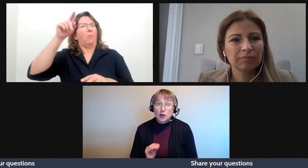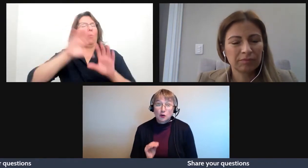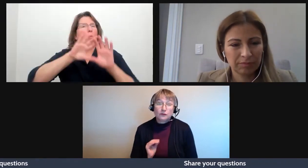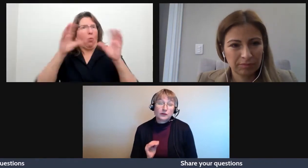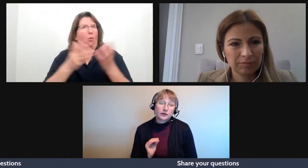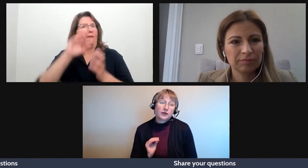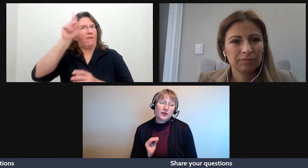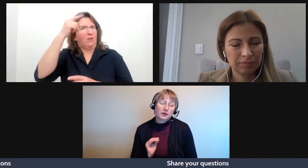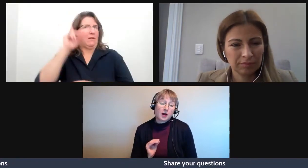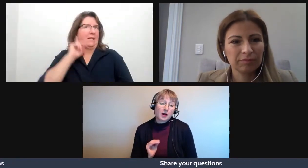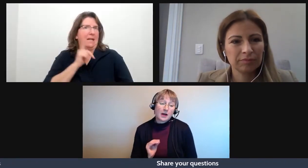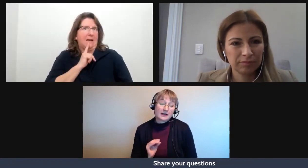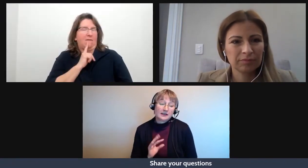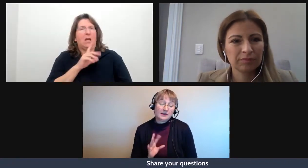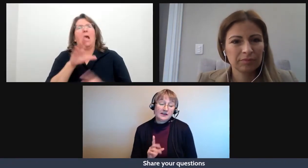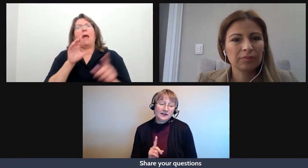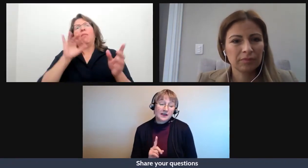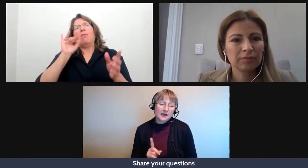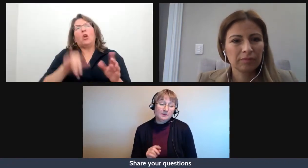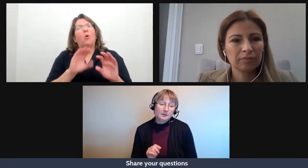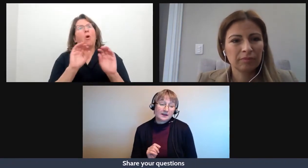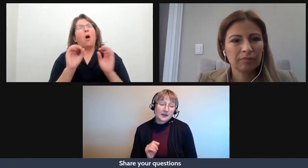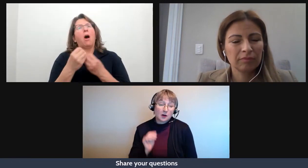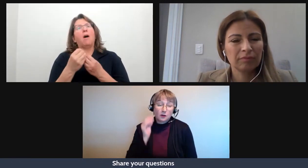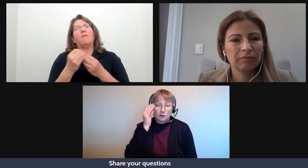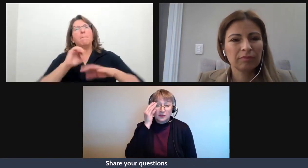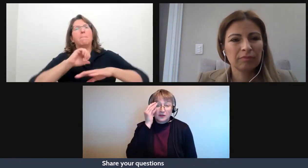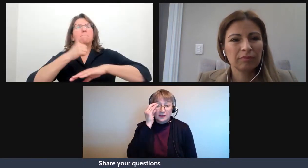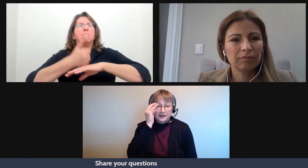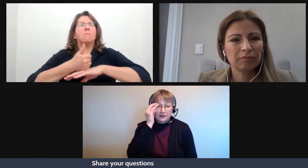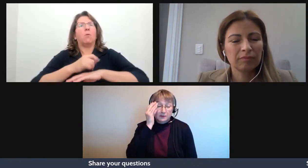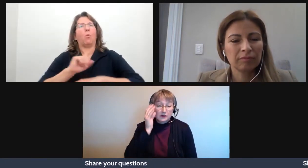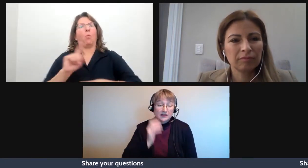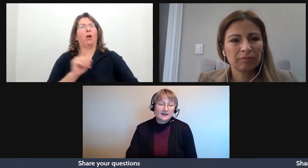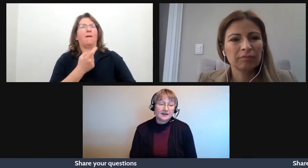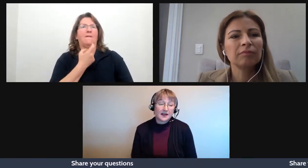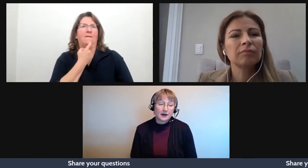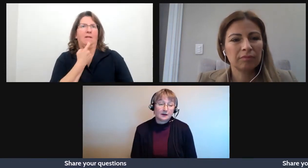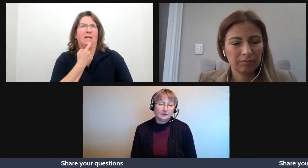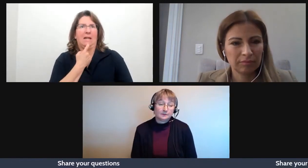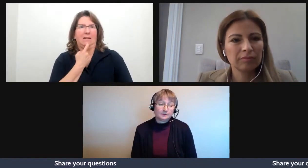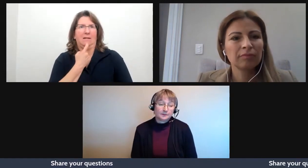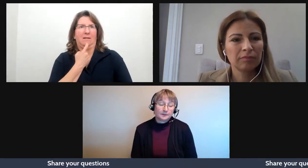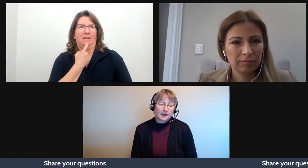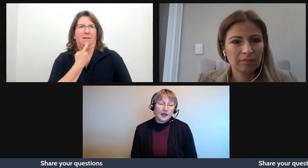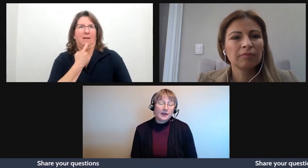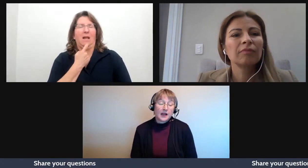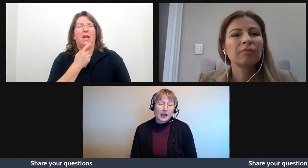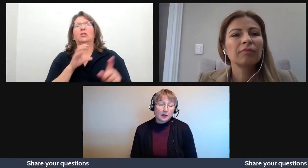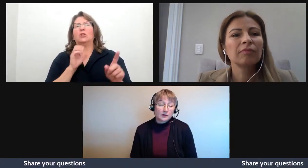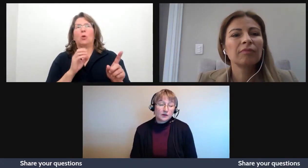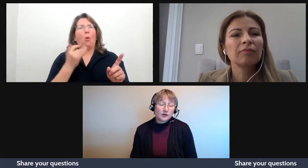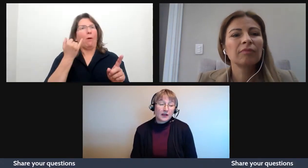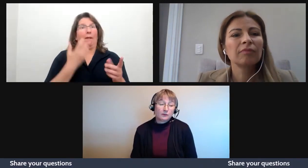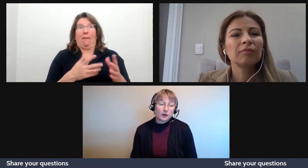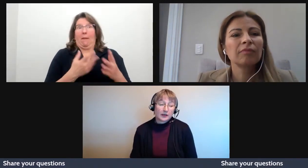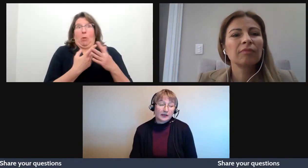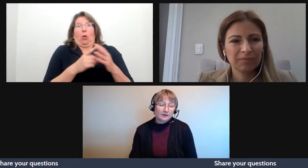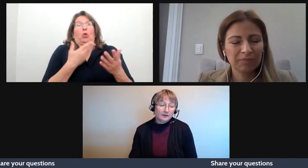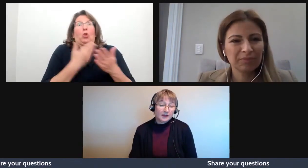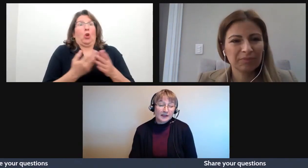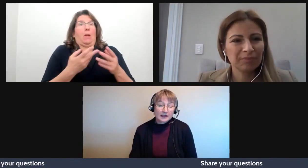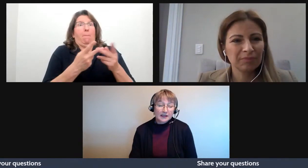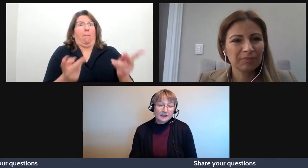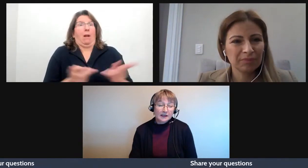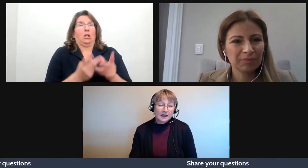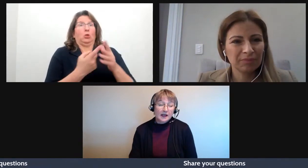And I know for sure there are activities in Mexico with the deaf communities there. I also know they have work